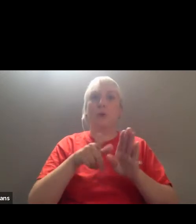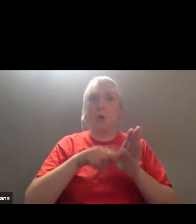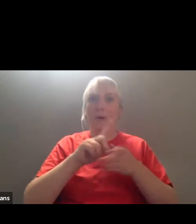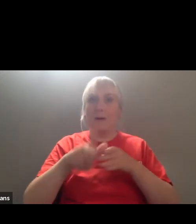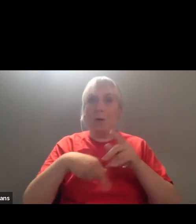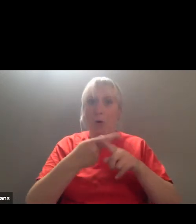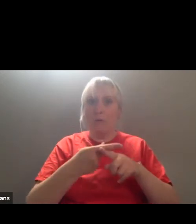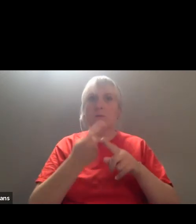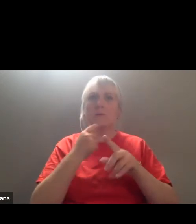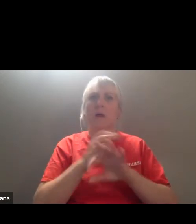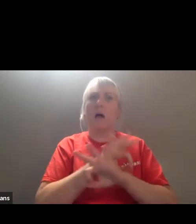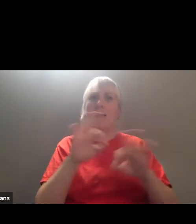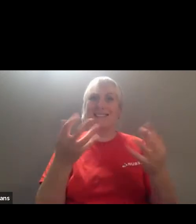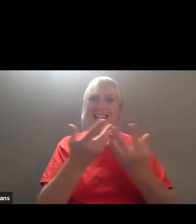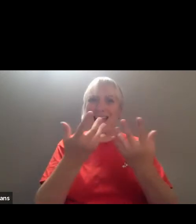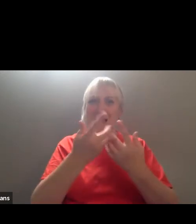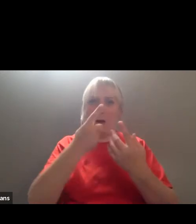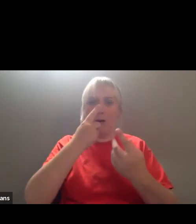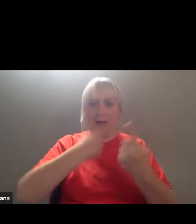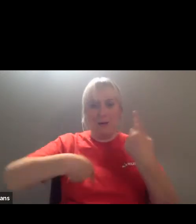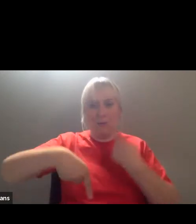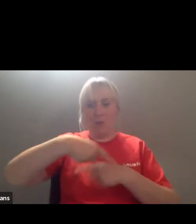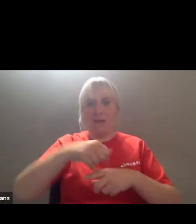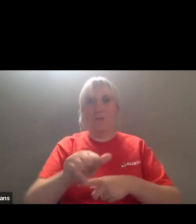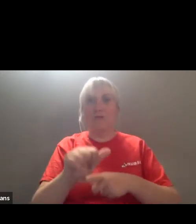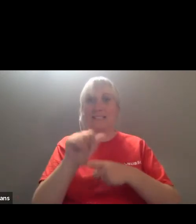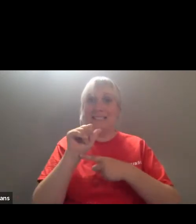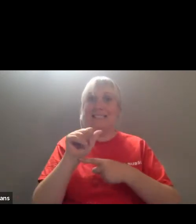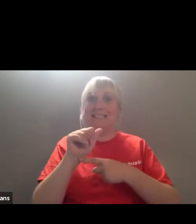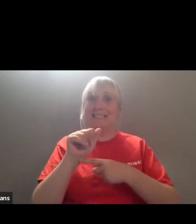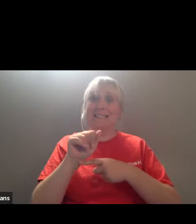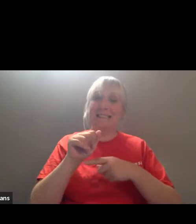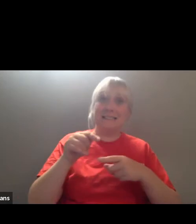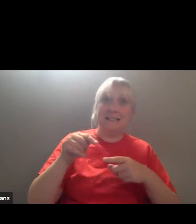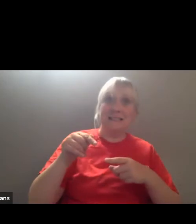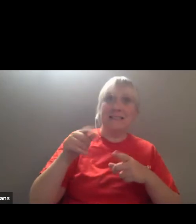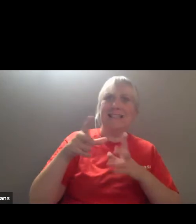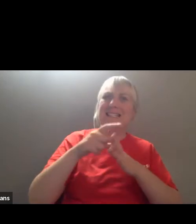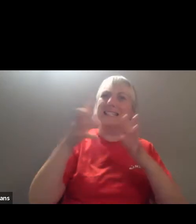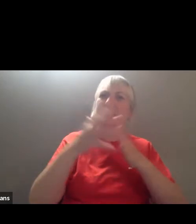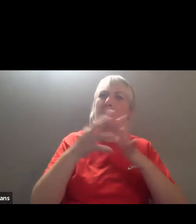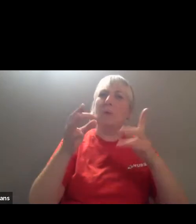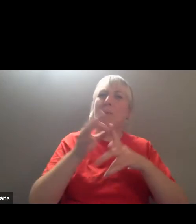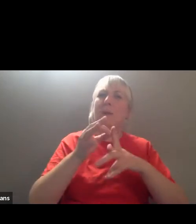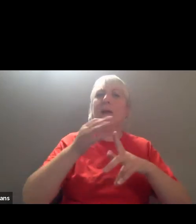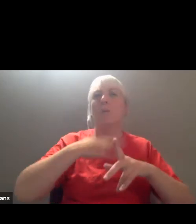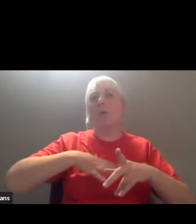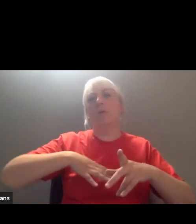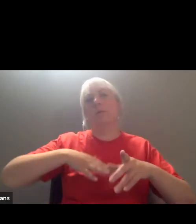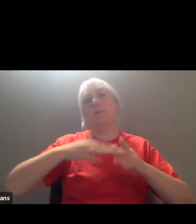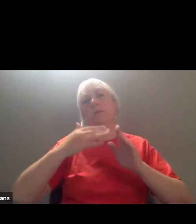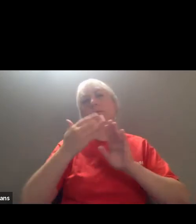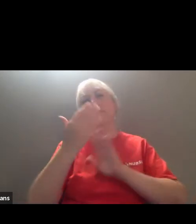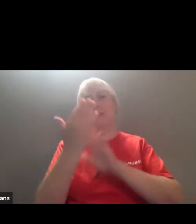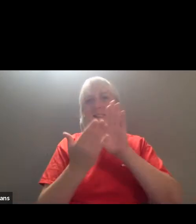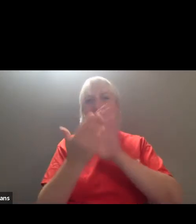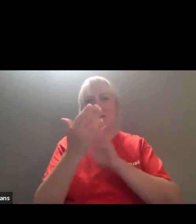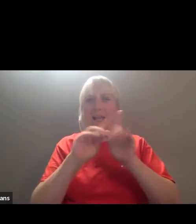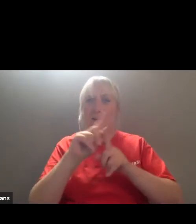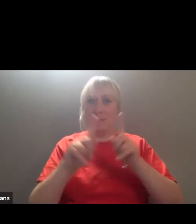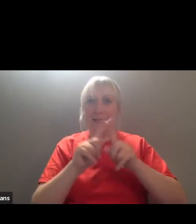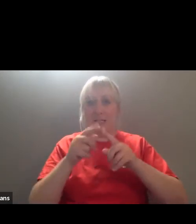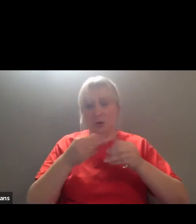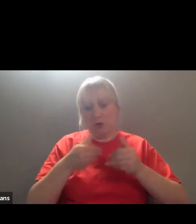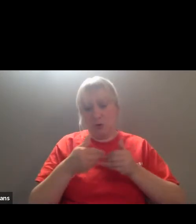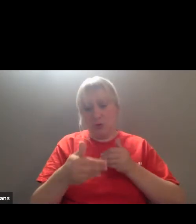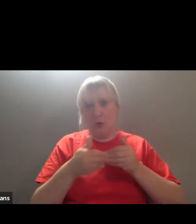we resist attempts by the DWP to bring folk back into face-to-face meetings before it is safe to do so.